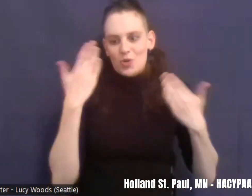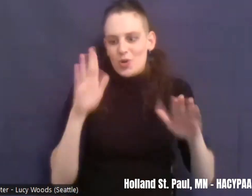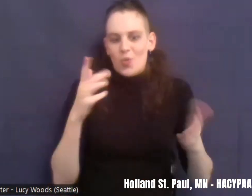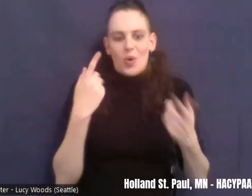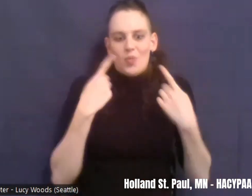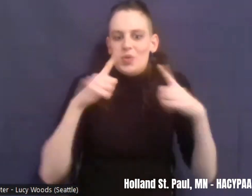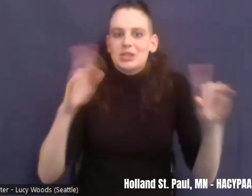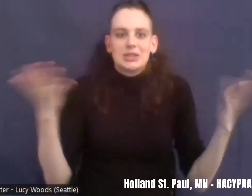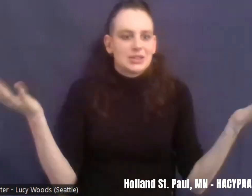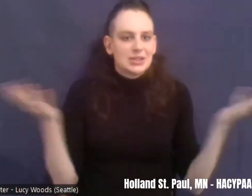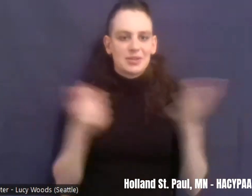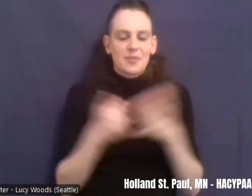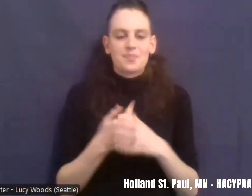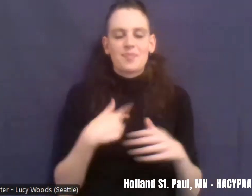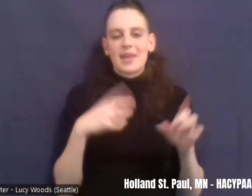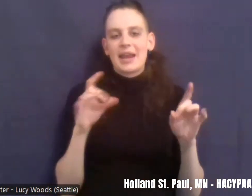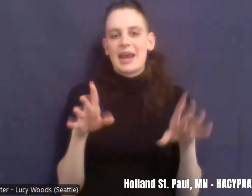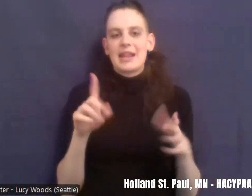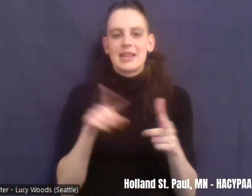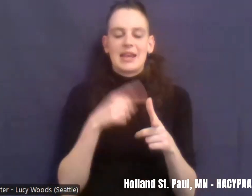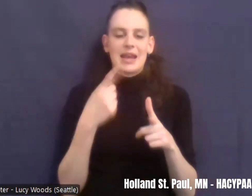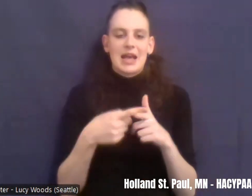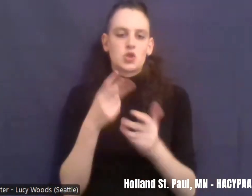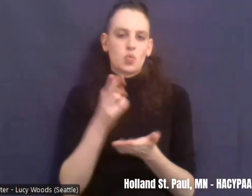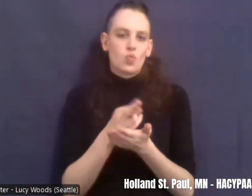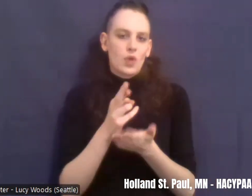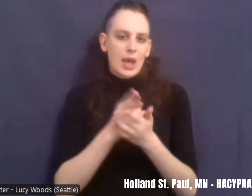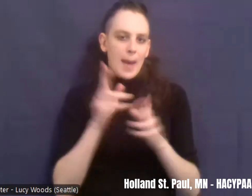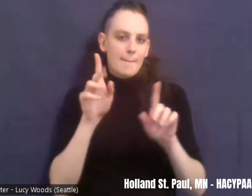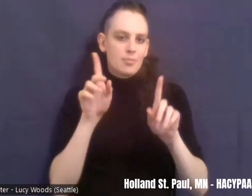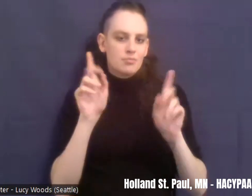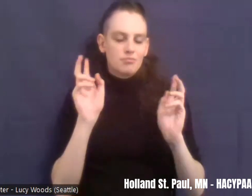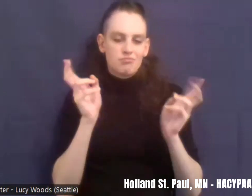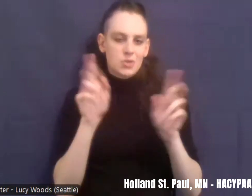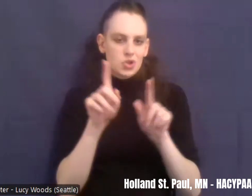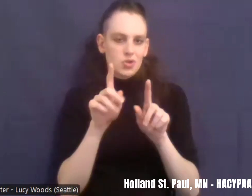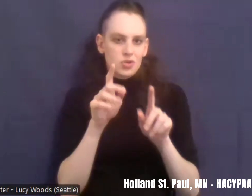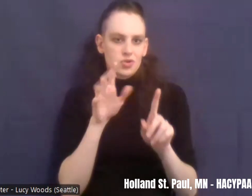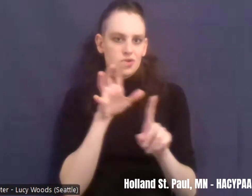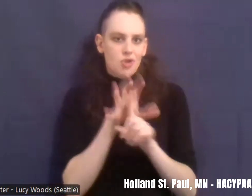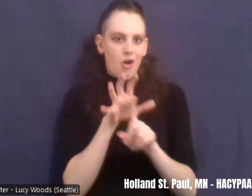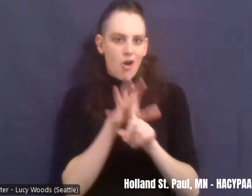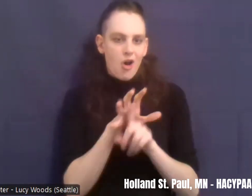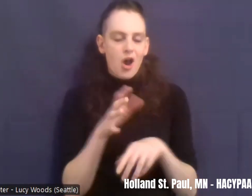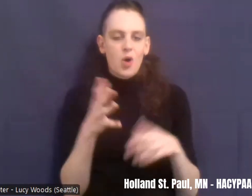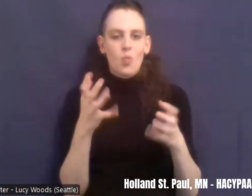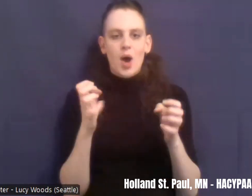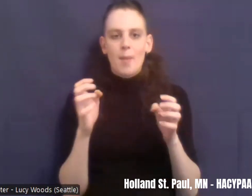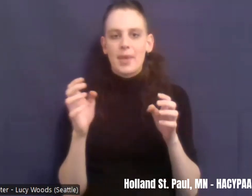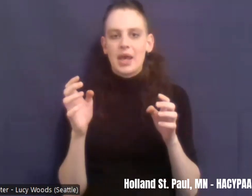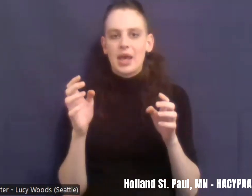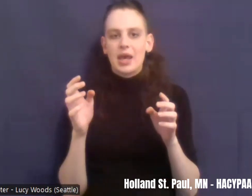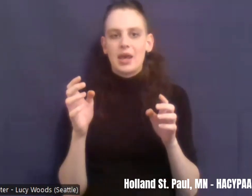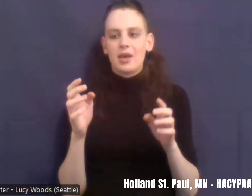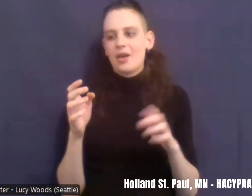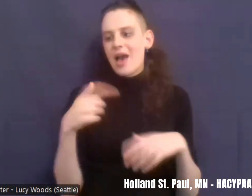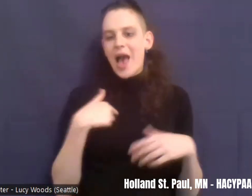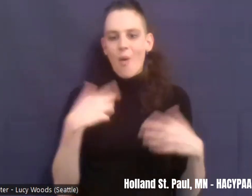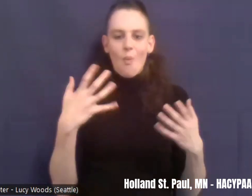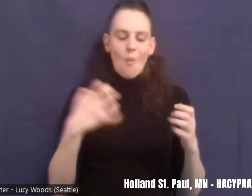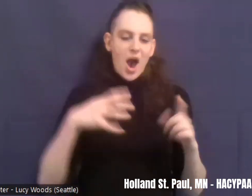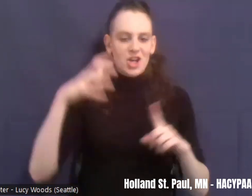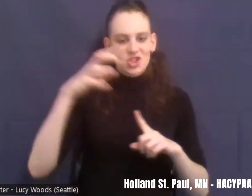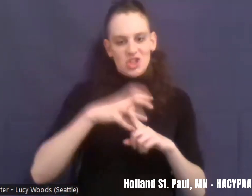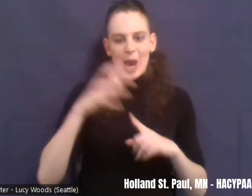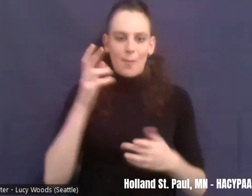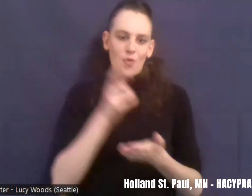hated the next rehab star that like wanted to be like the ultimate like pick me in rehab, and they like did everything like right,